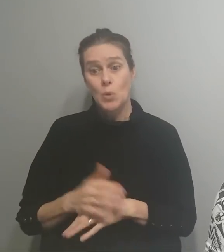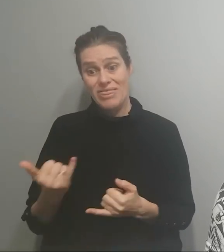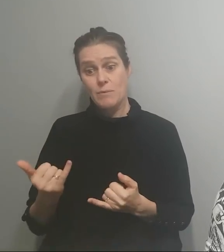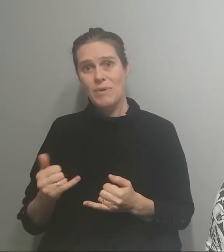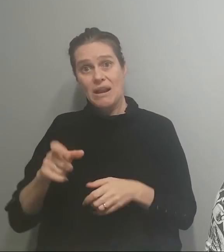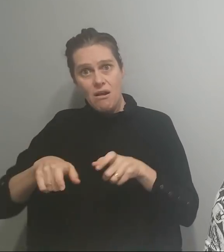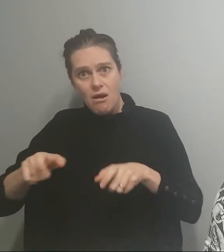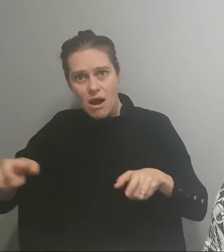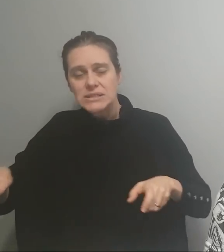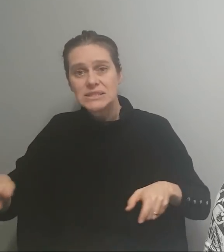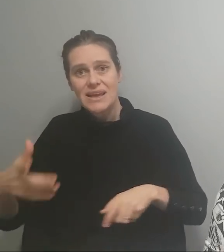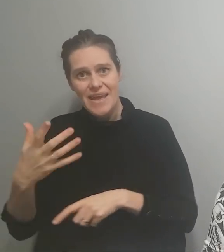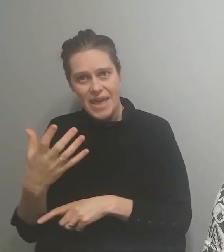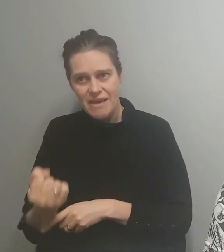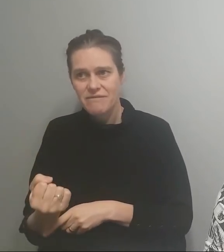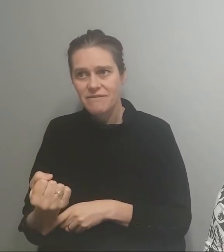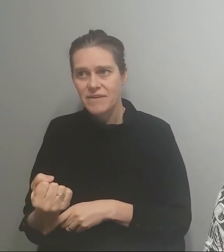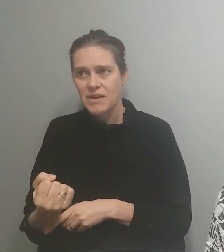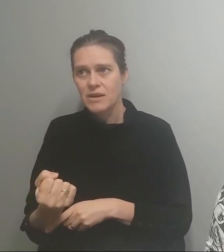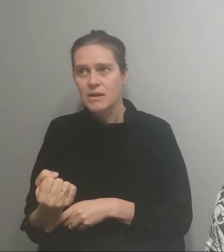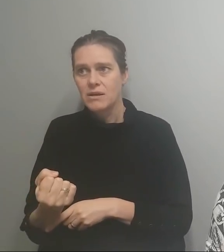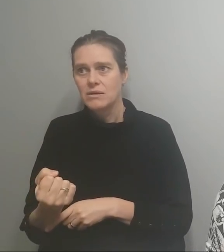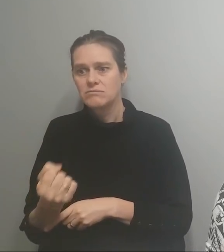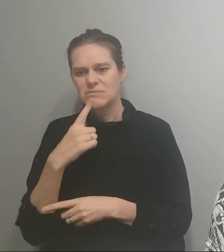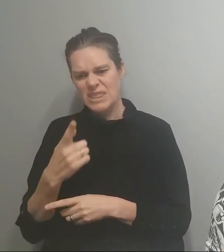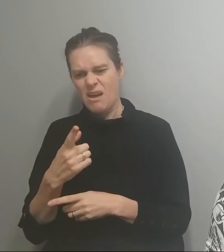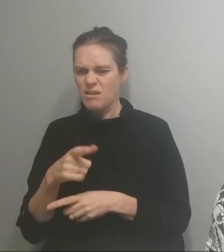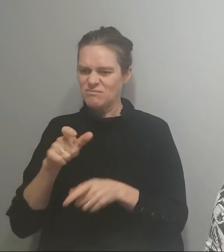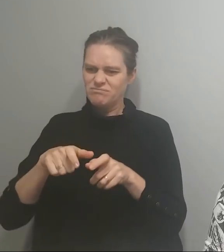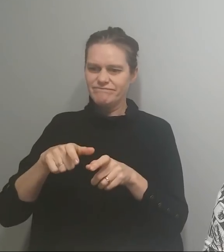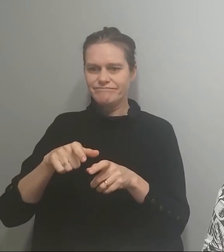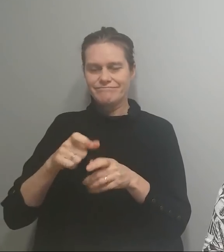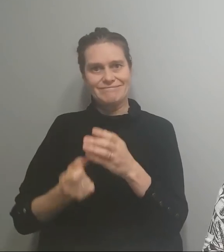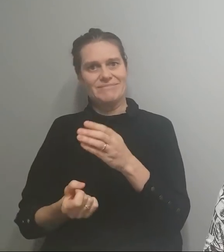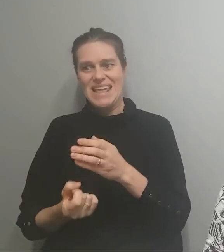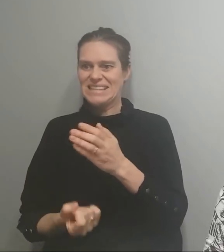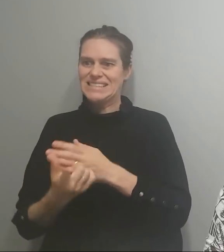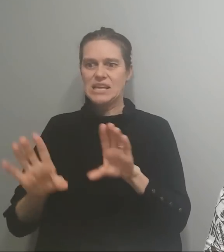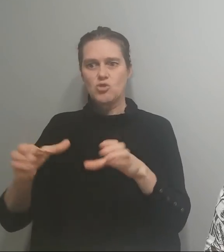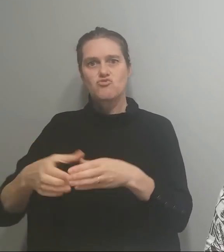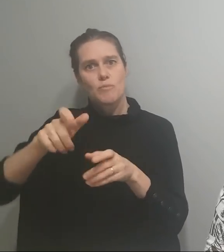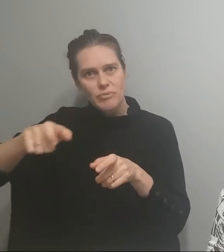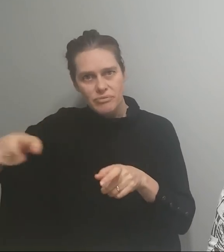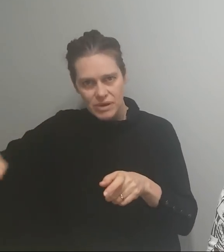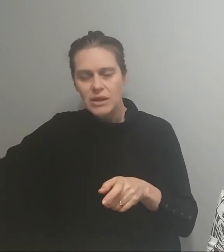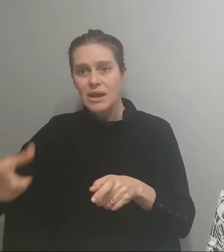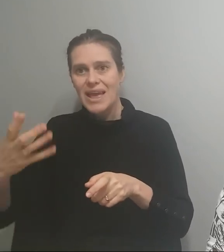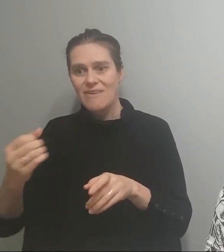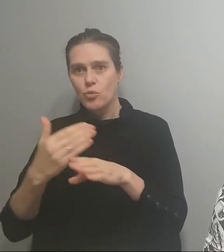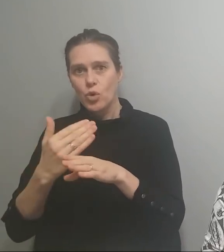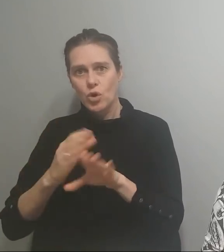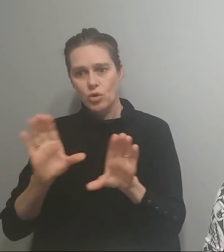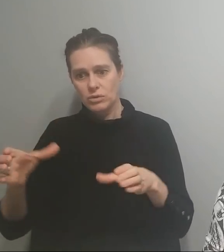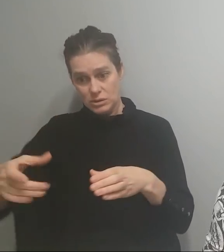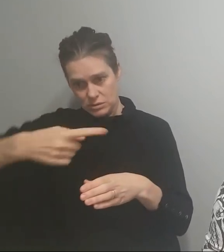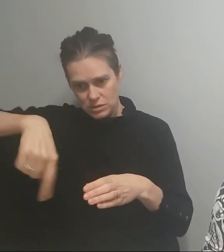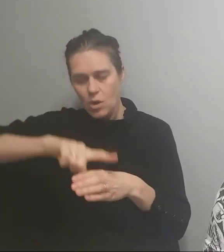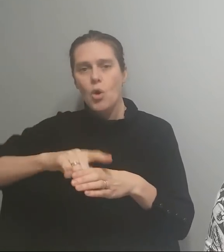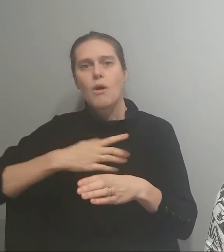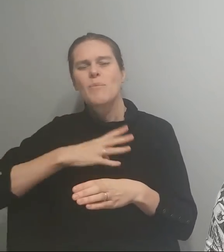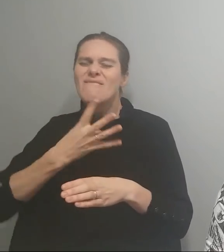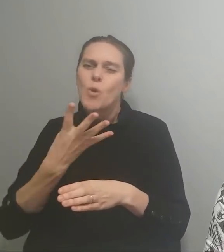and there also being enough capacity for people for an additional 10% to work in outreach, and